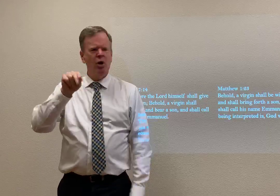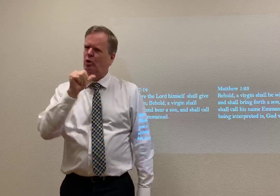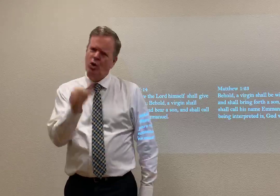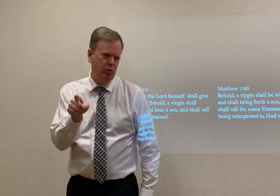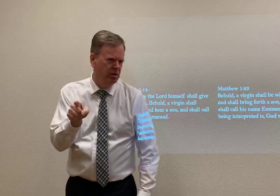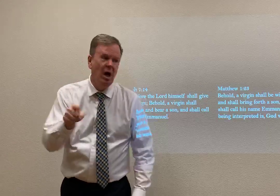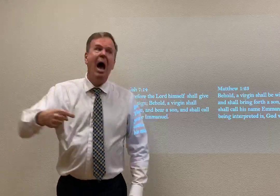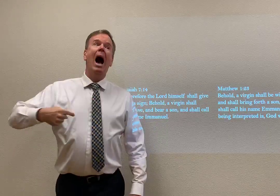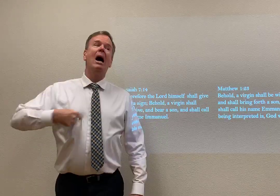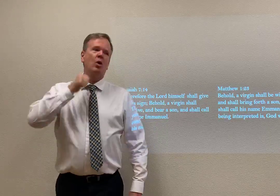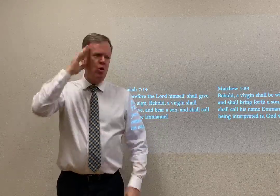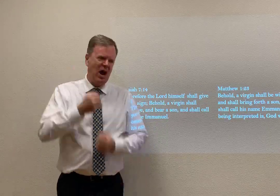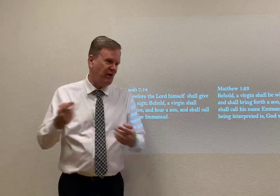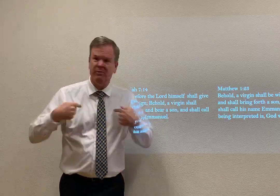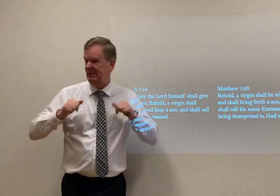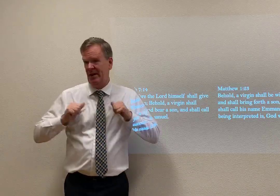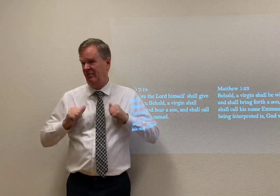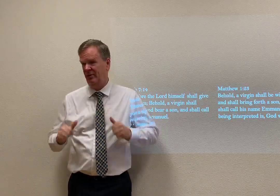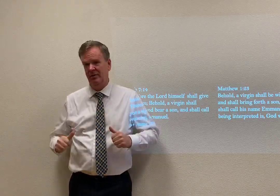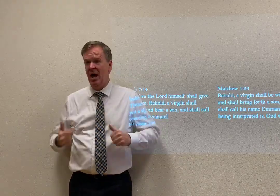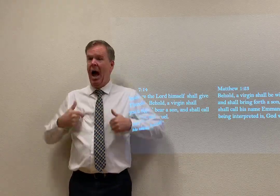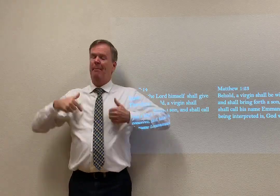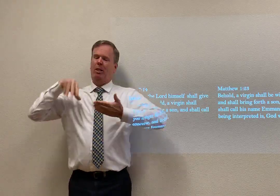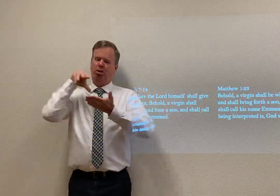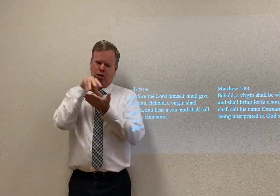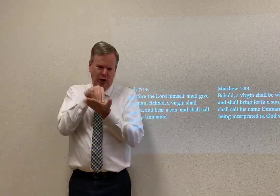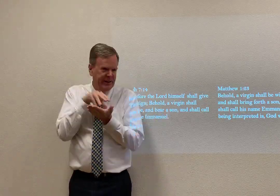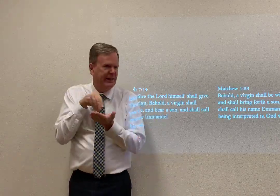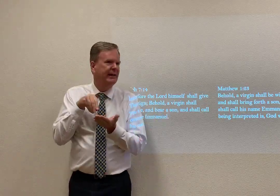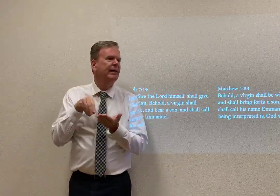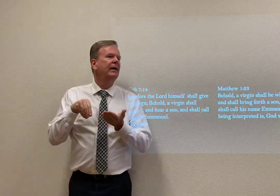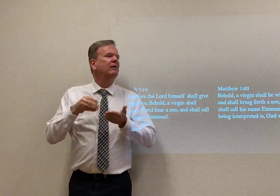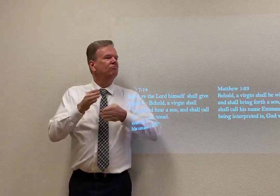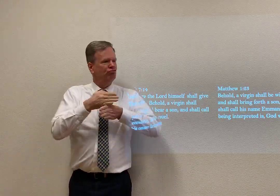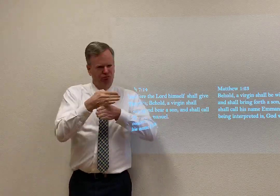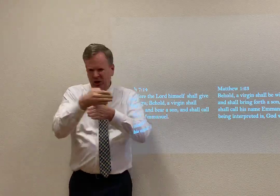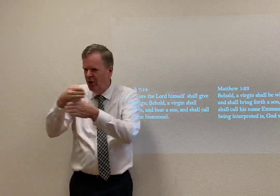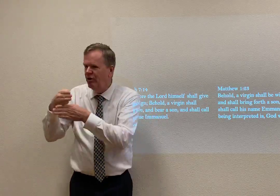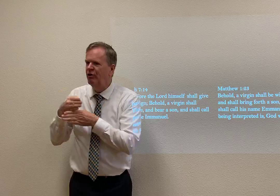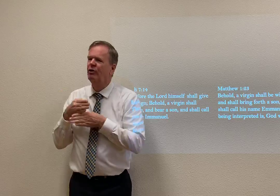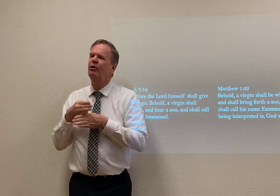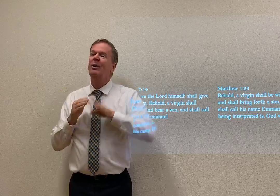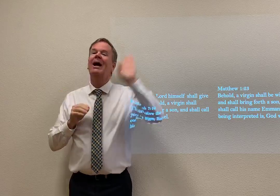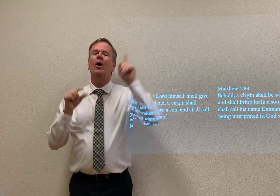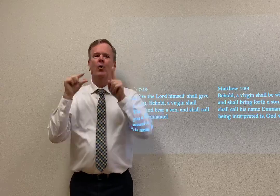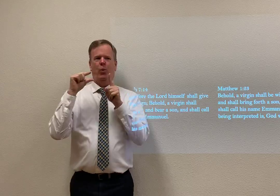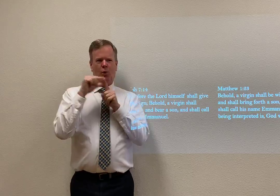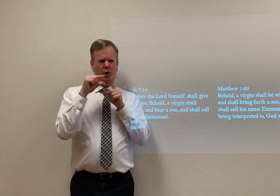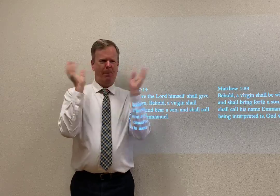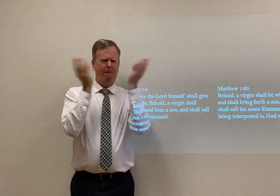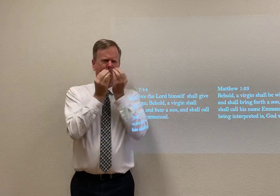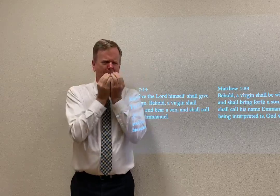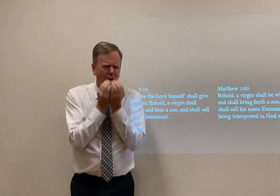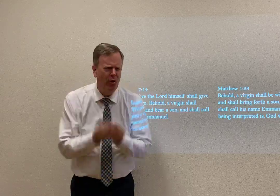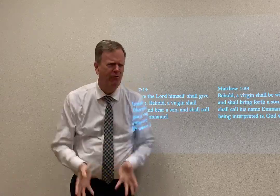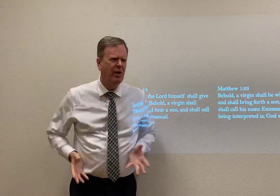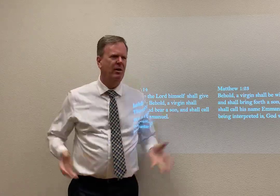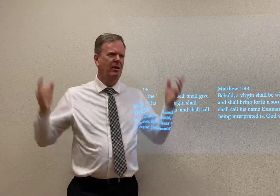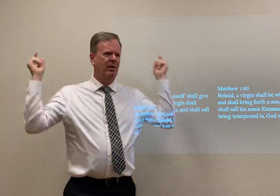you say, oh, I know everything. No, you don't. I don't even know everything. I'm still learning. We should be sharing the Word of God. We should be understanding the Word